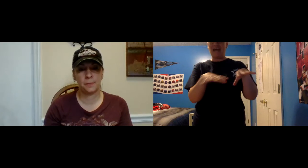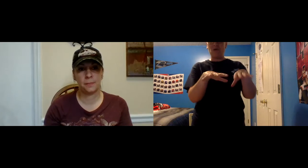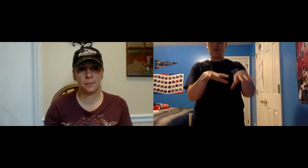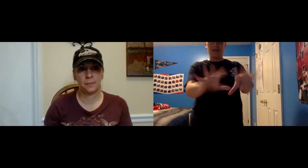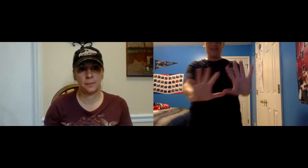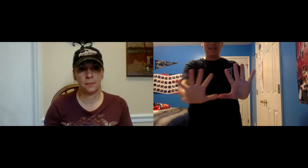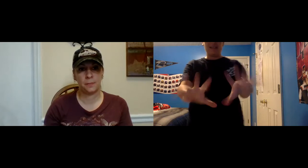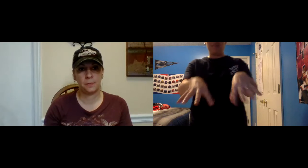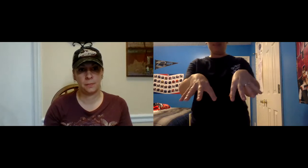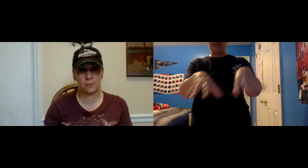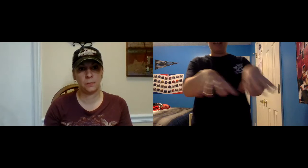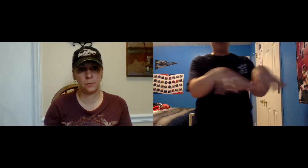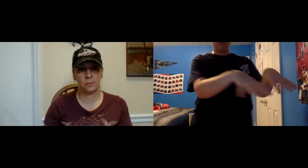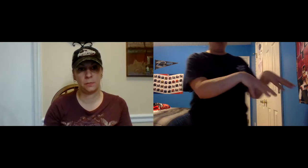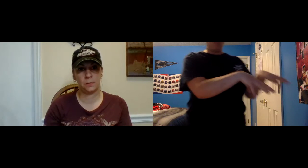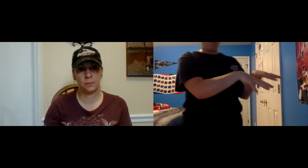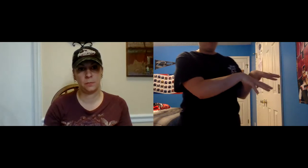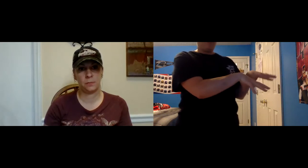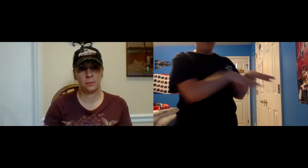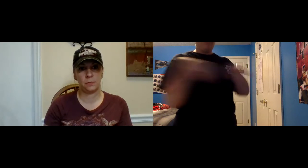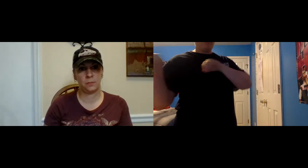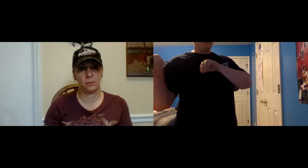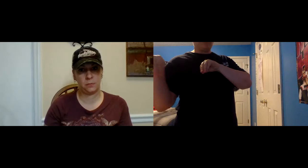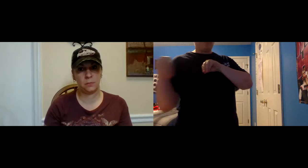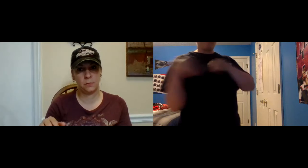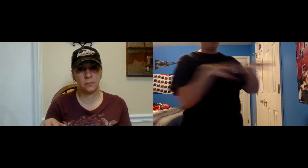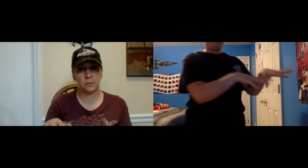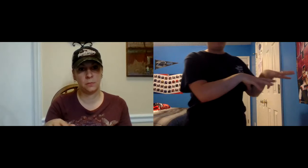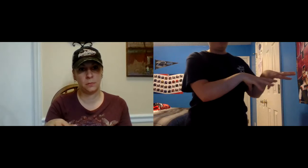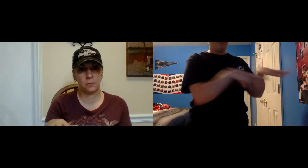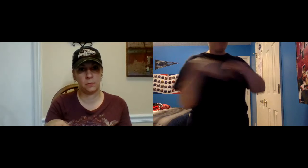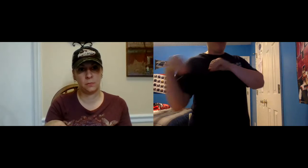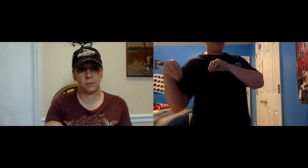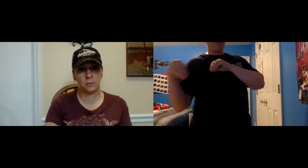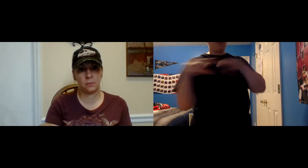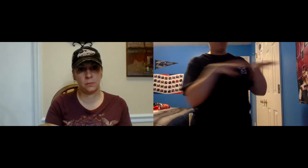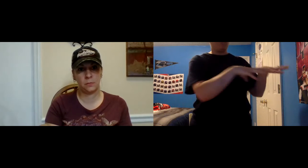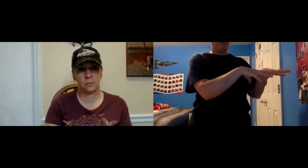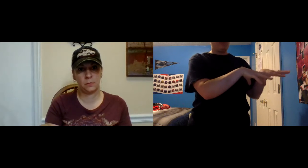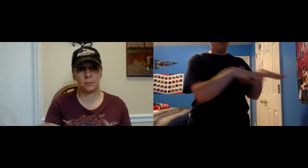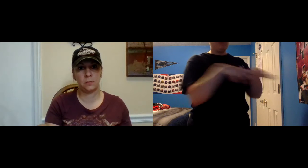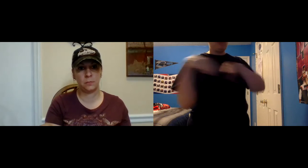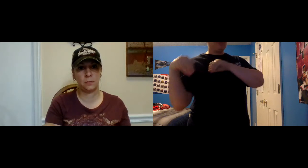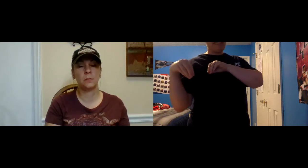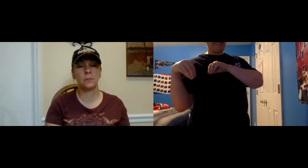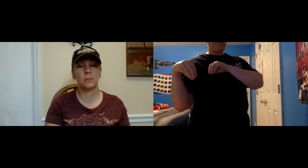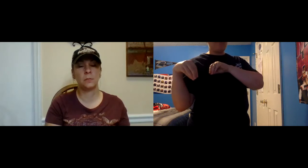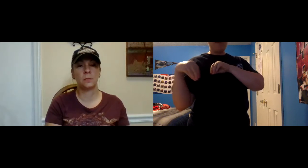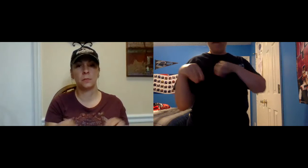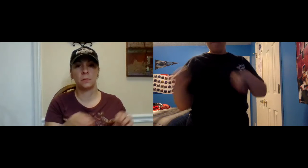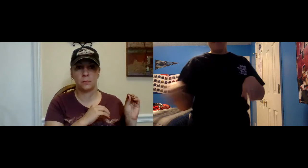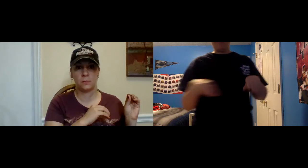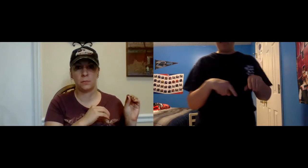hands out kind of like a claw and go left. I've left the room, you need to